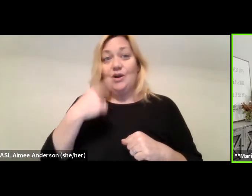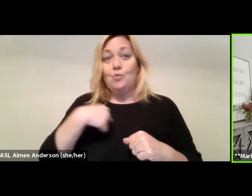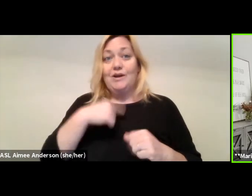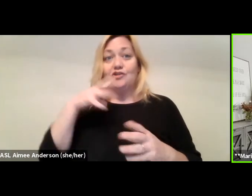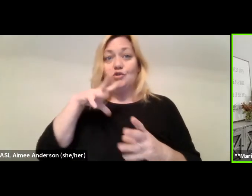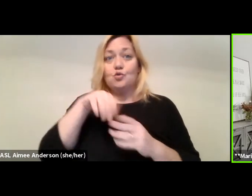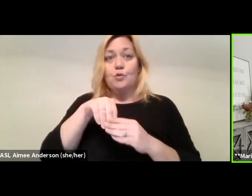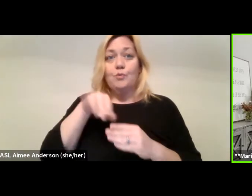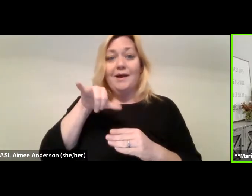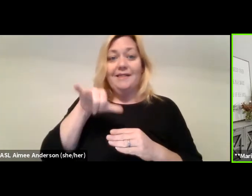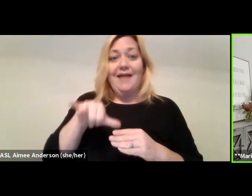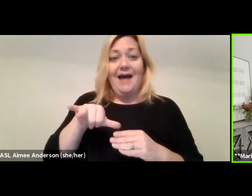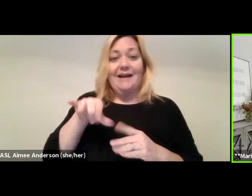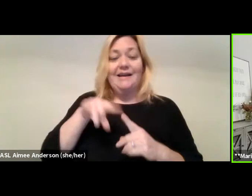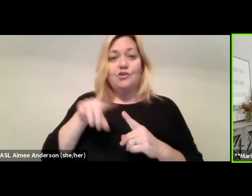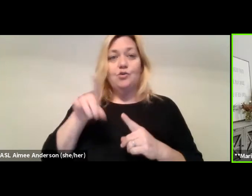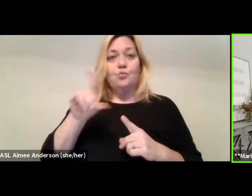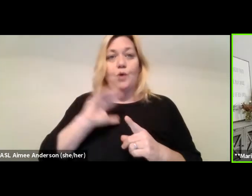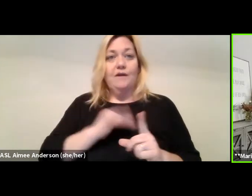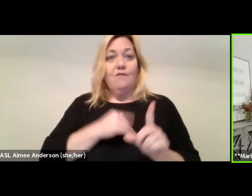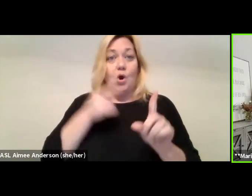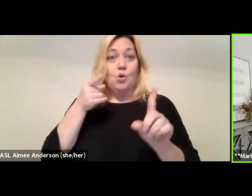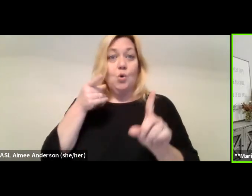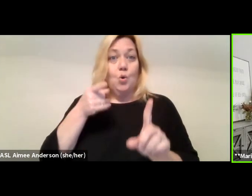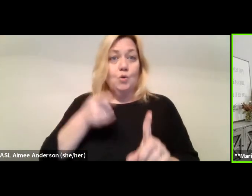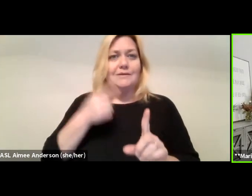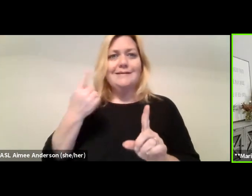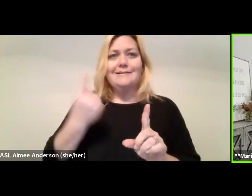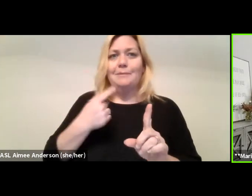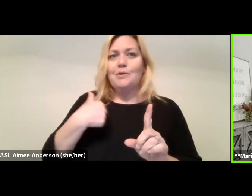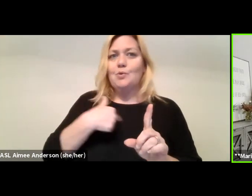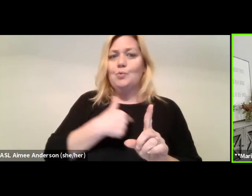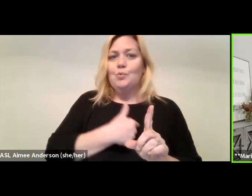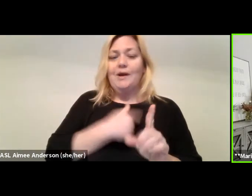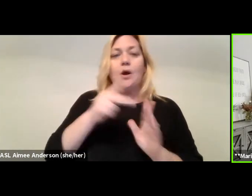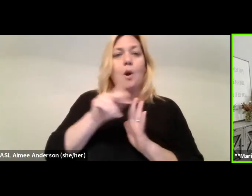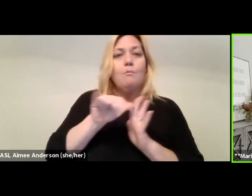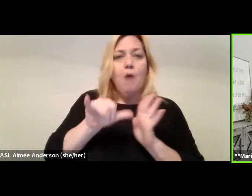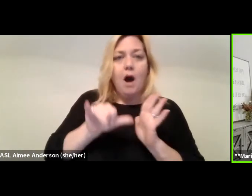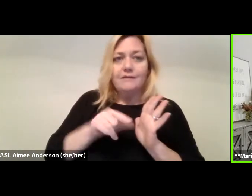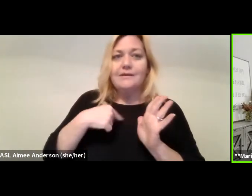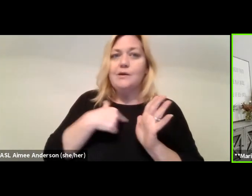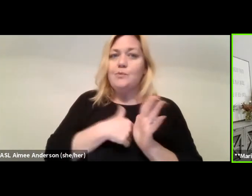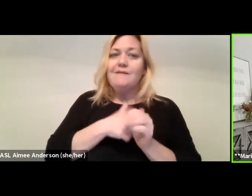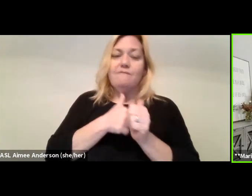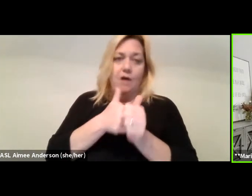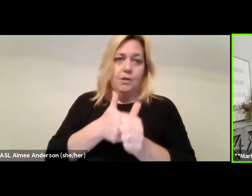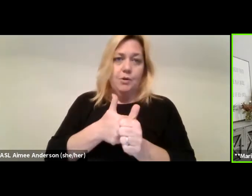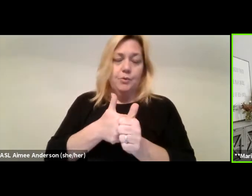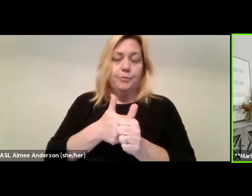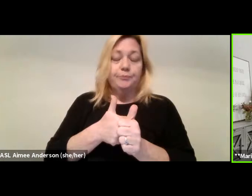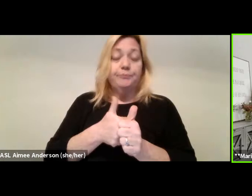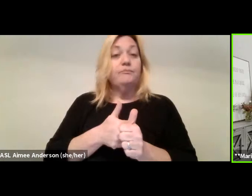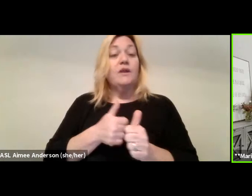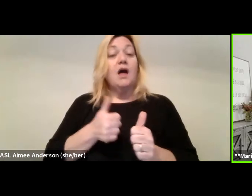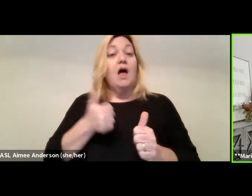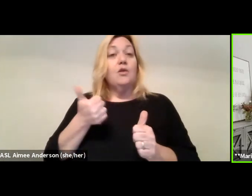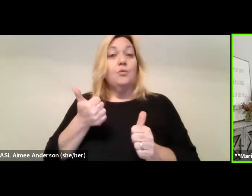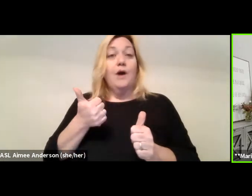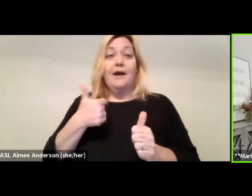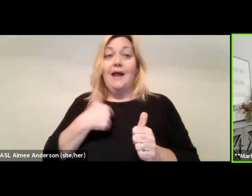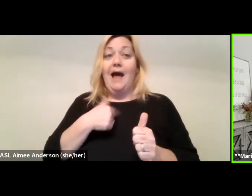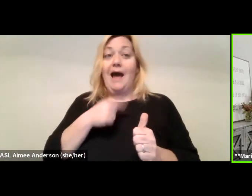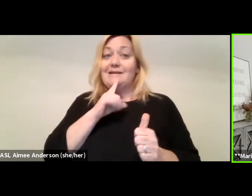that into one of our goals as something that a policy that we will be following. Otherwise, I